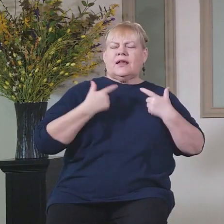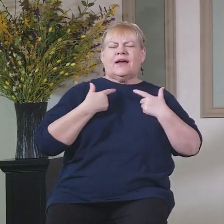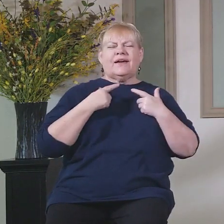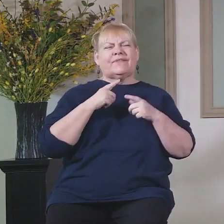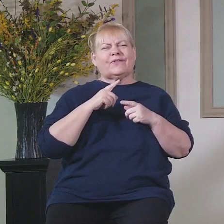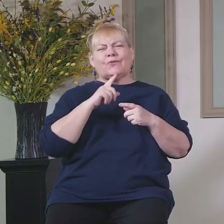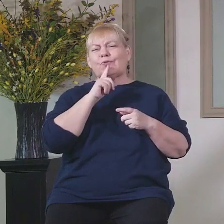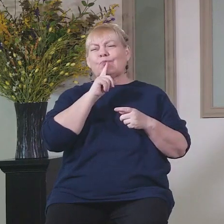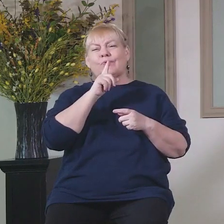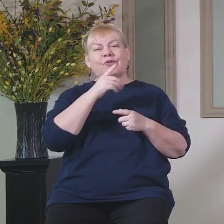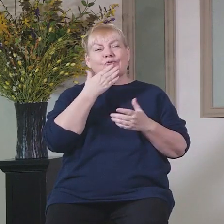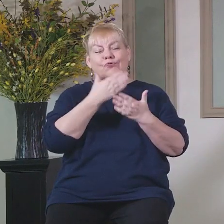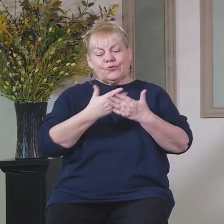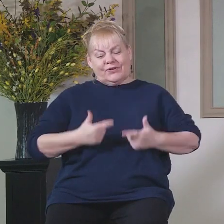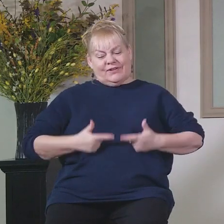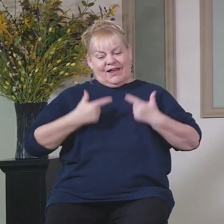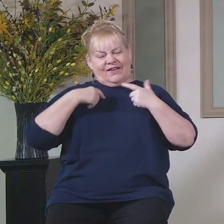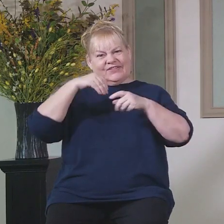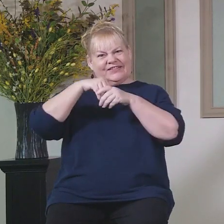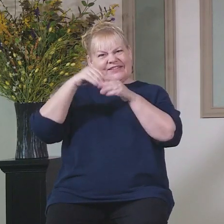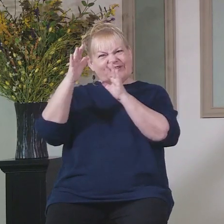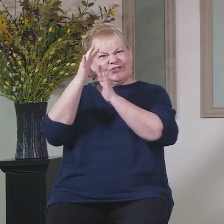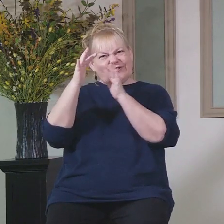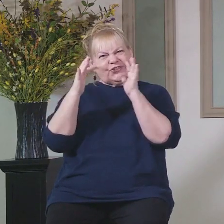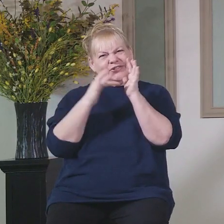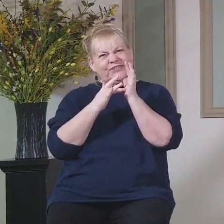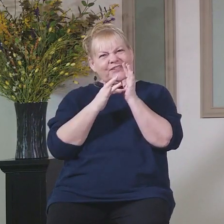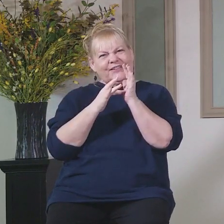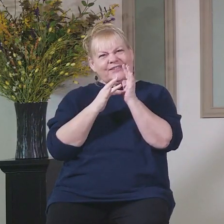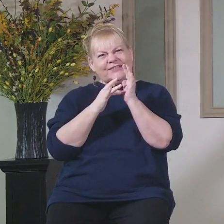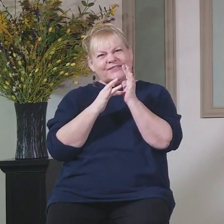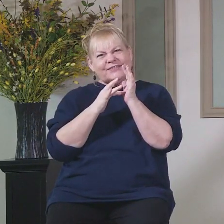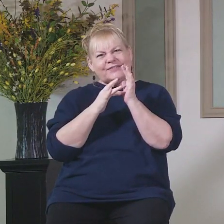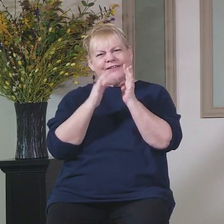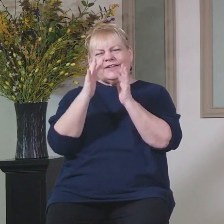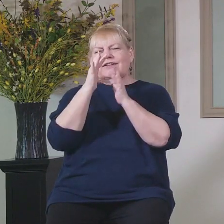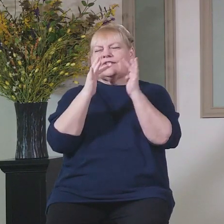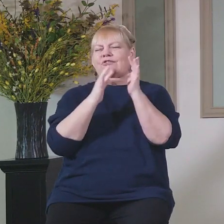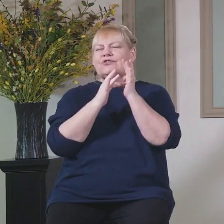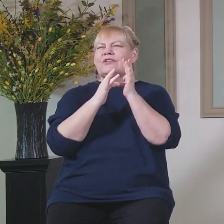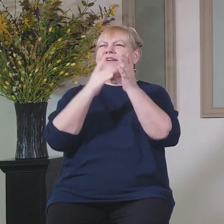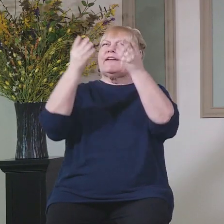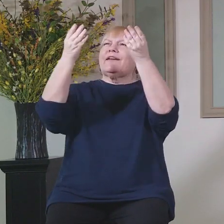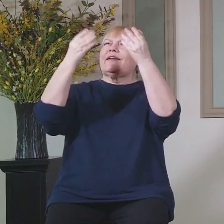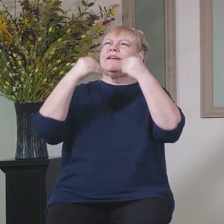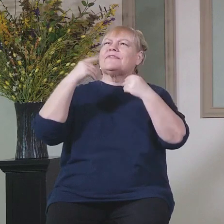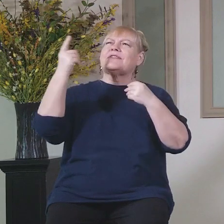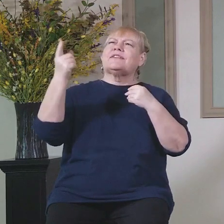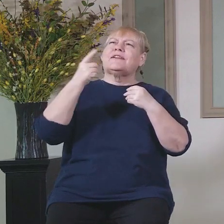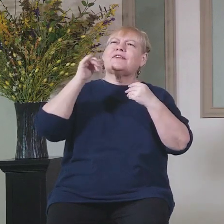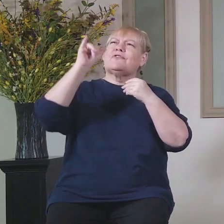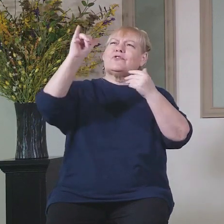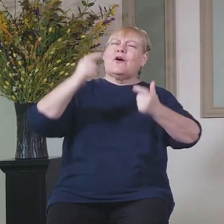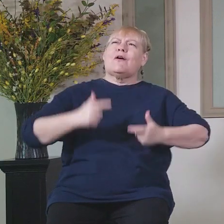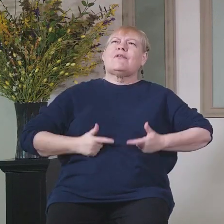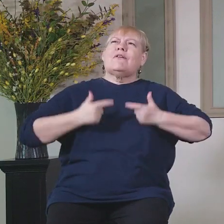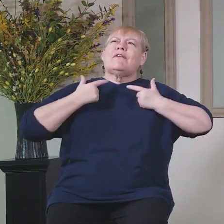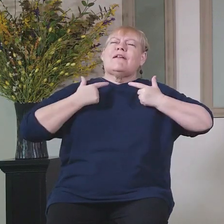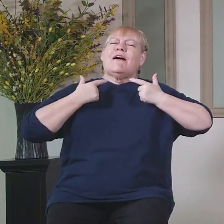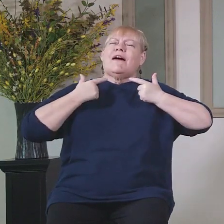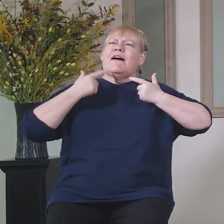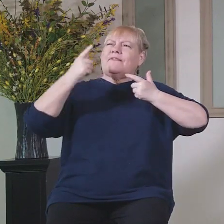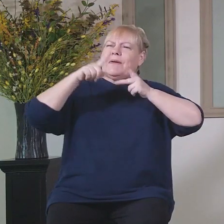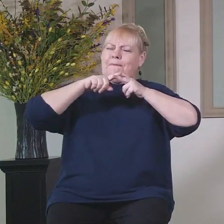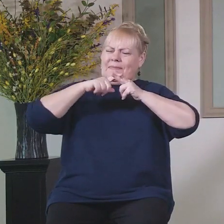along the good life is found in Jesus. He is the supplier of eternal life. He is the life that